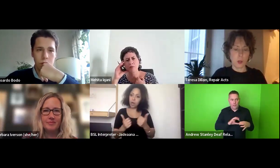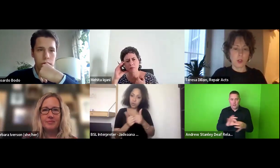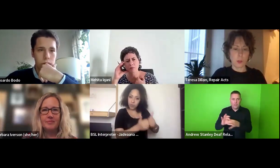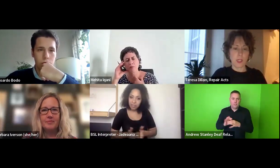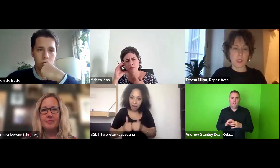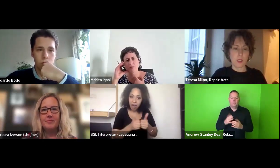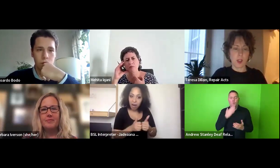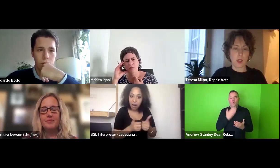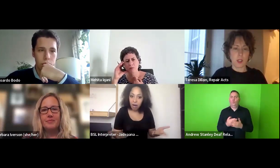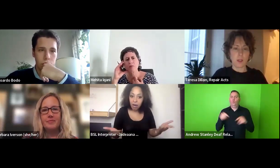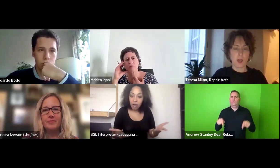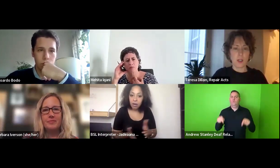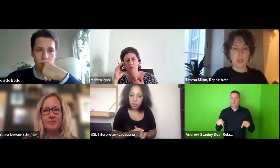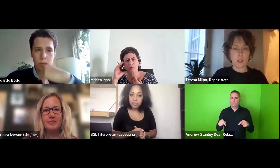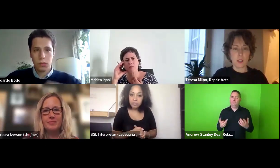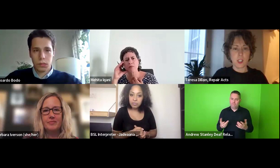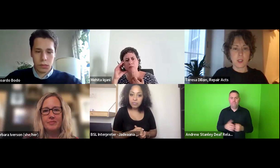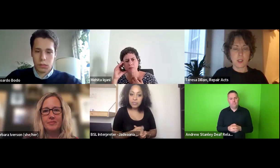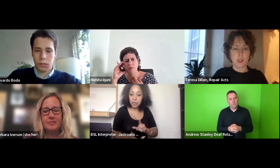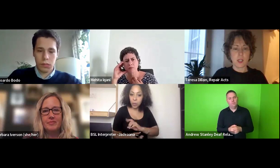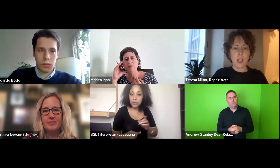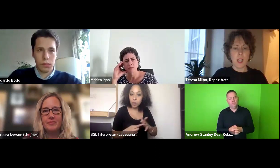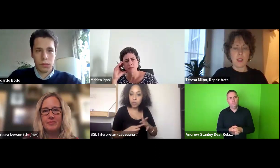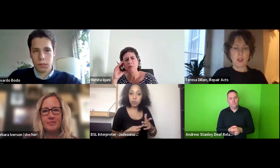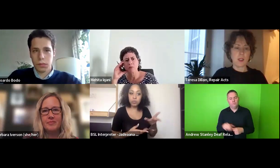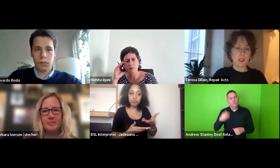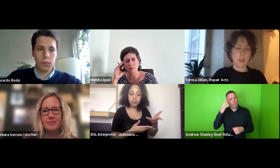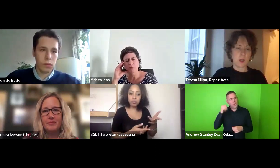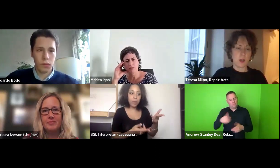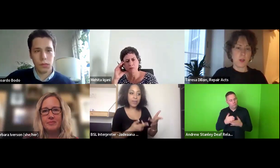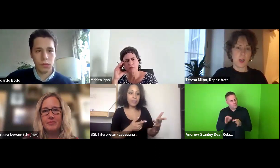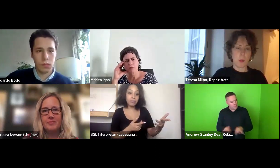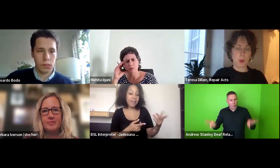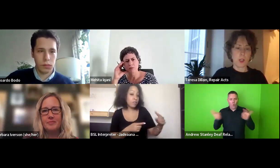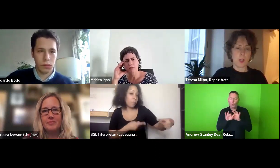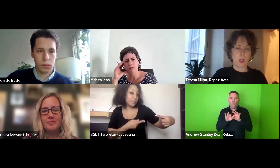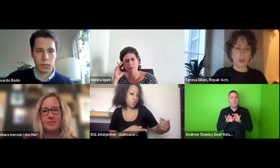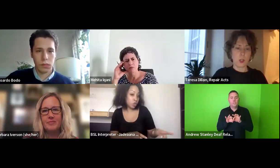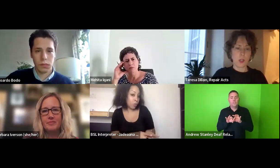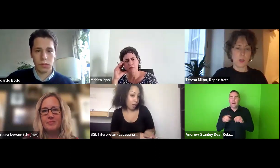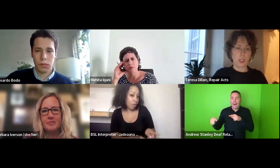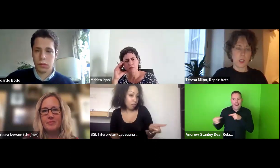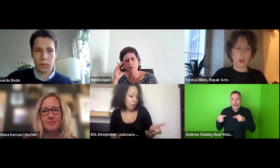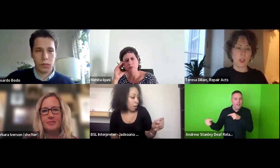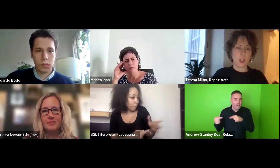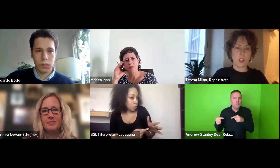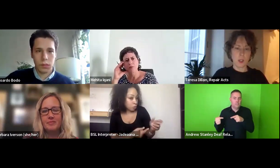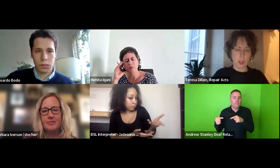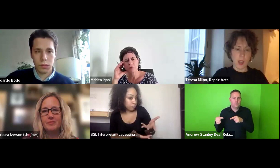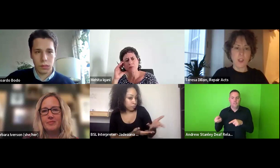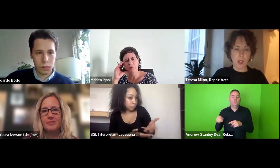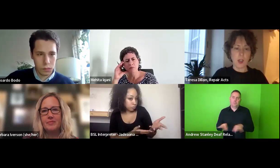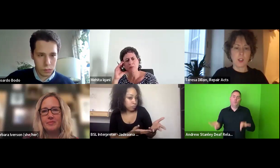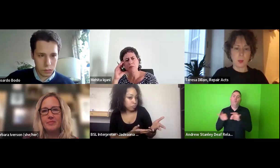we also speak to these kind of alliances and allegiances. And I think that this is kind of really important, you know, to kind of continue, not